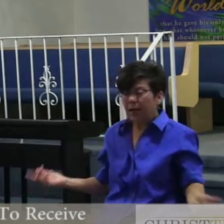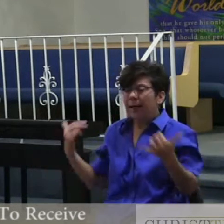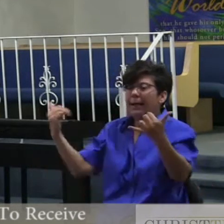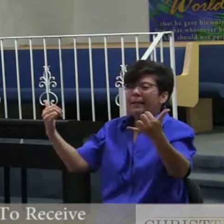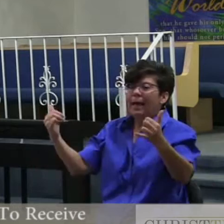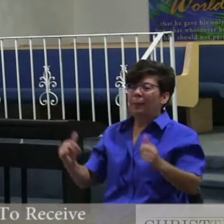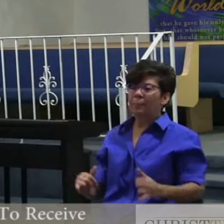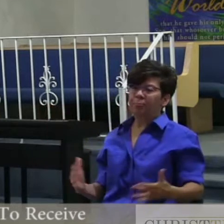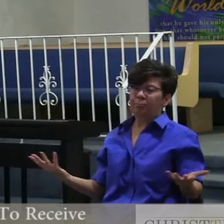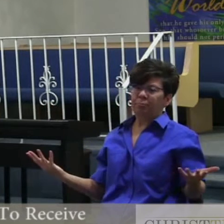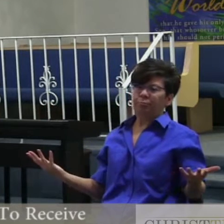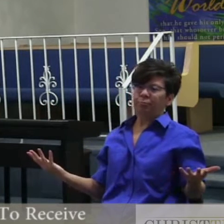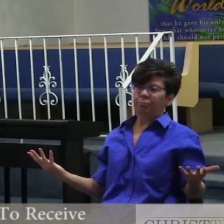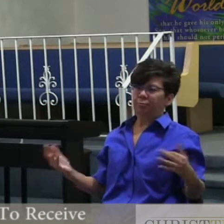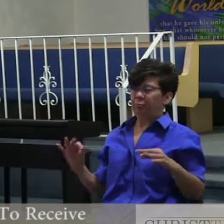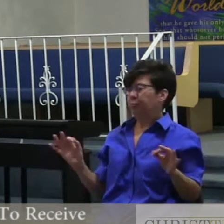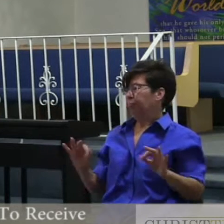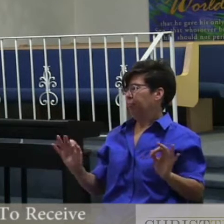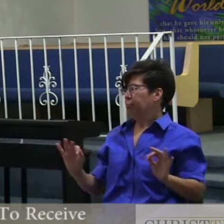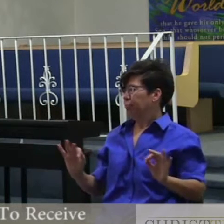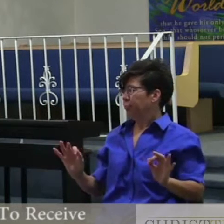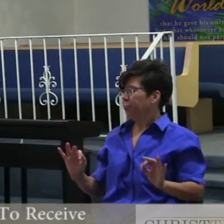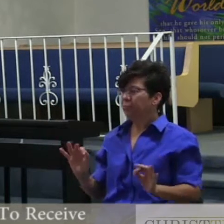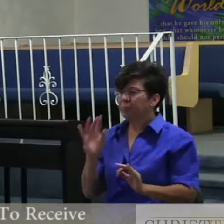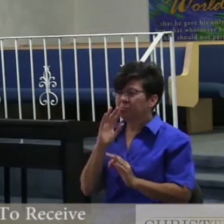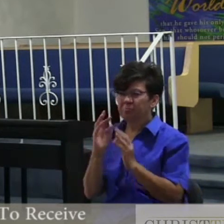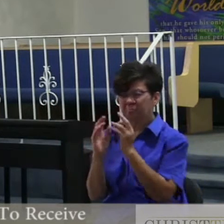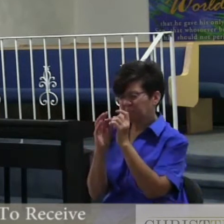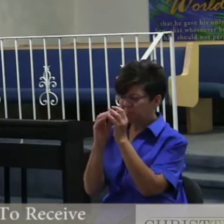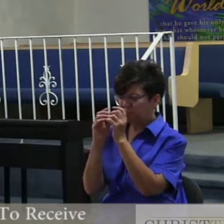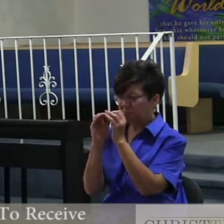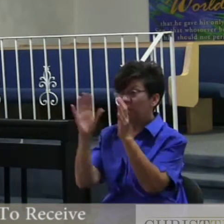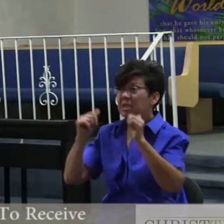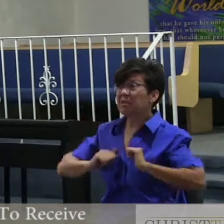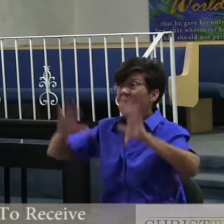Nowadays, people walk on God over petty things.